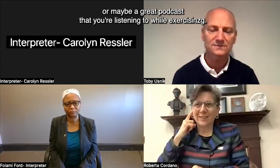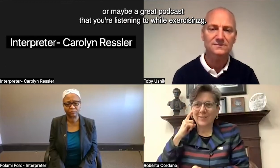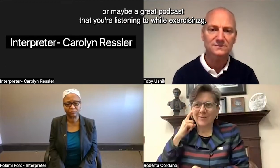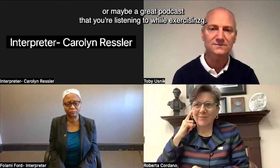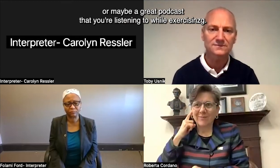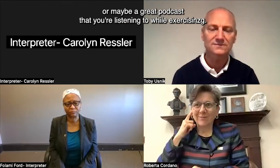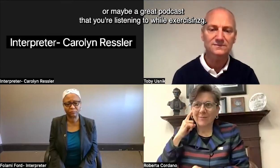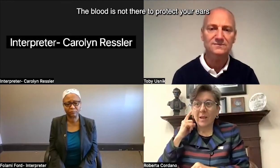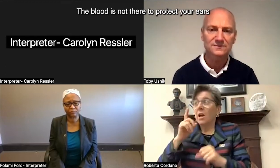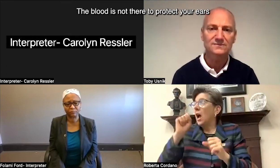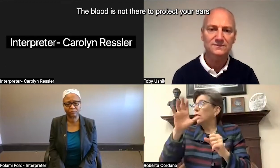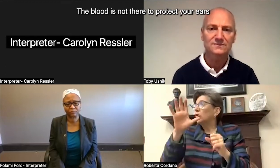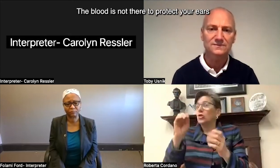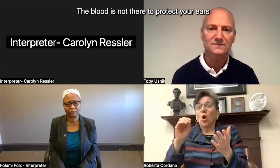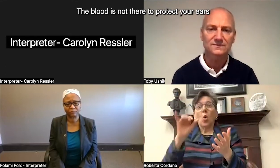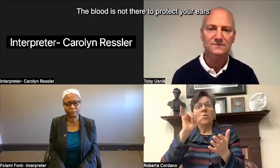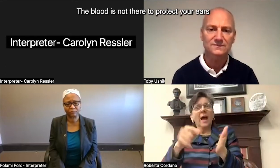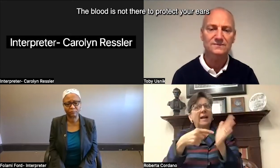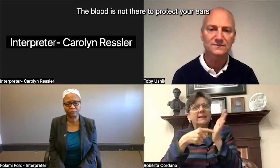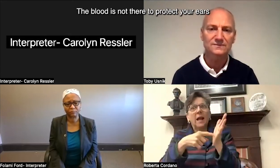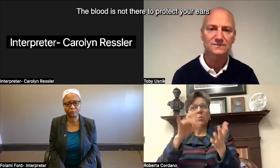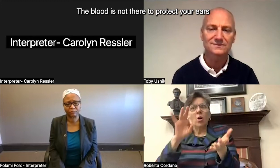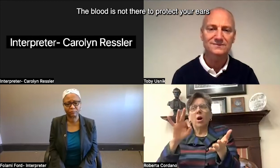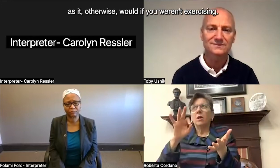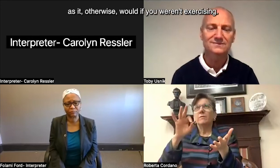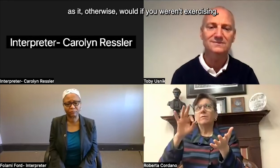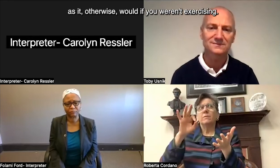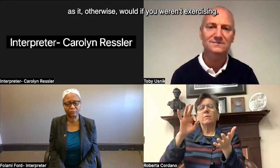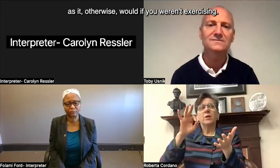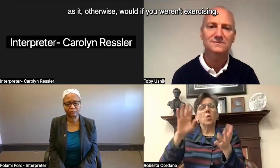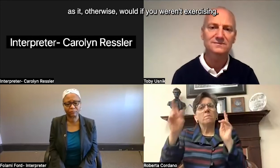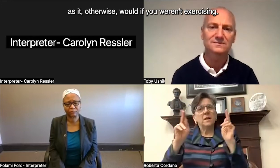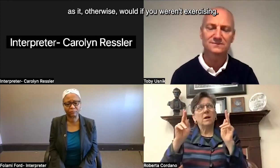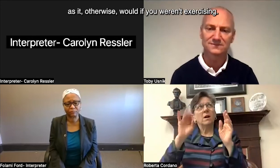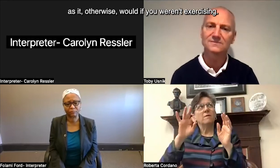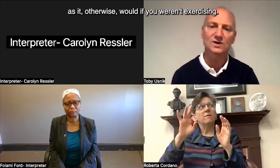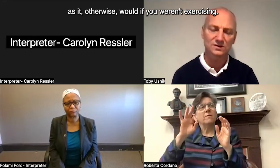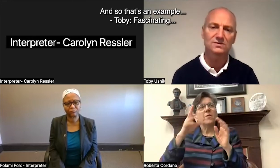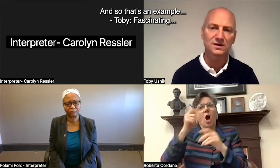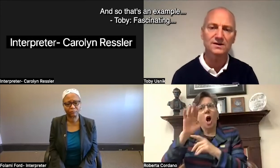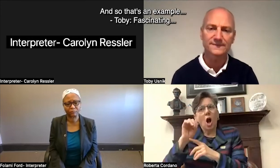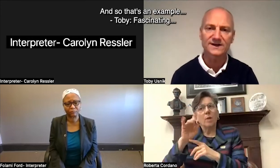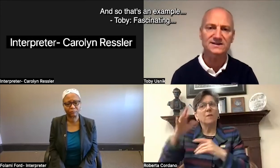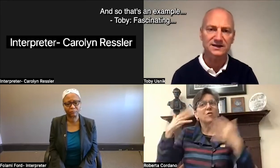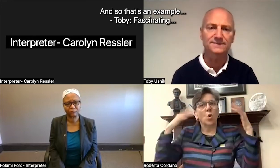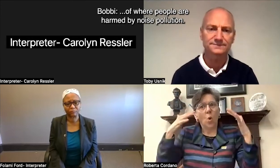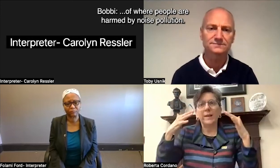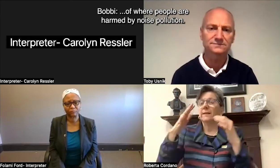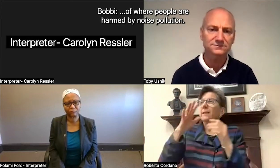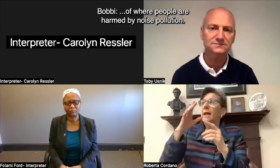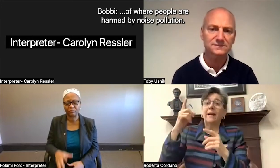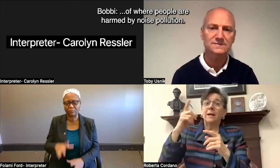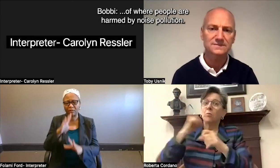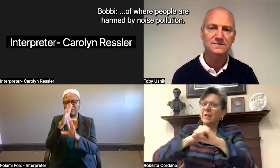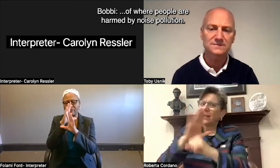the blood is not there to protect your ears as it otherwise would if you weren't exercising. And so that's an example of where people